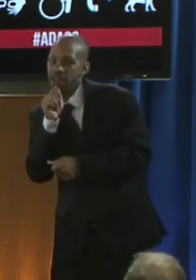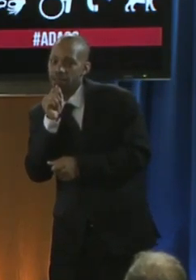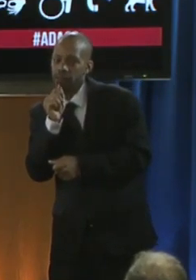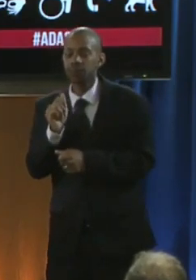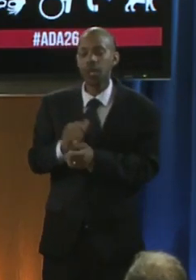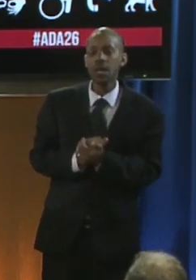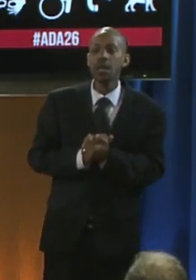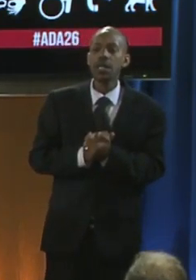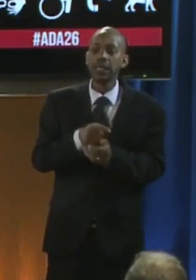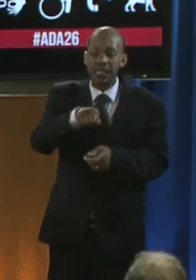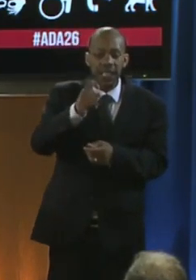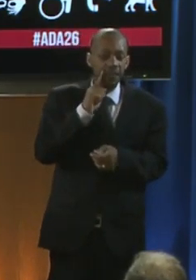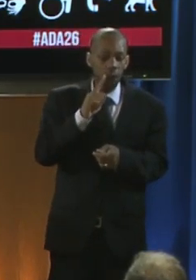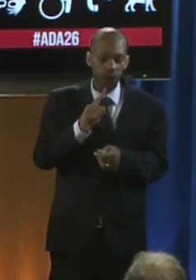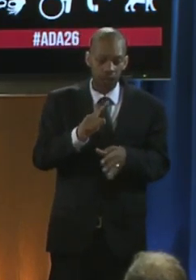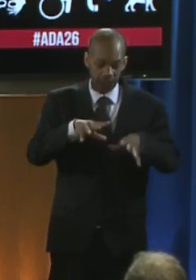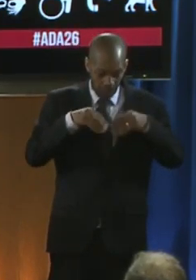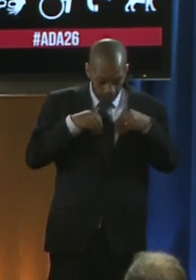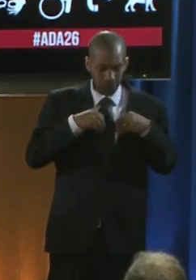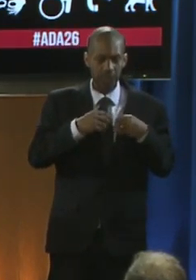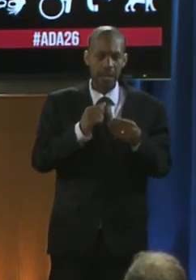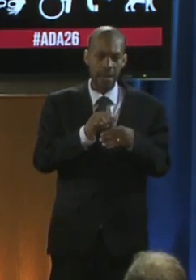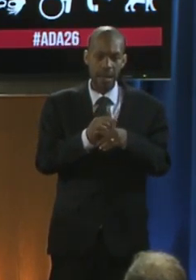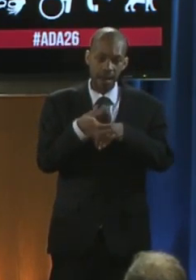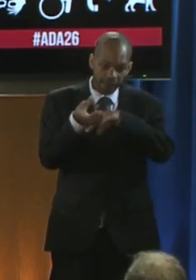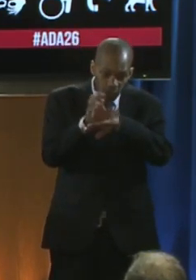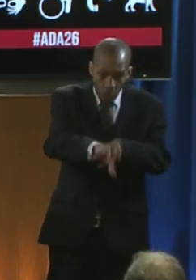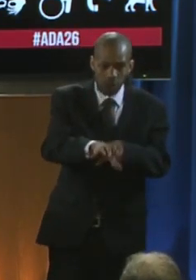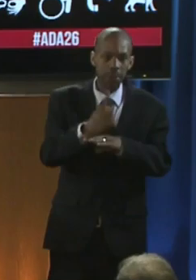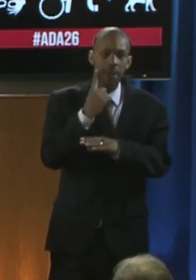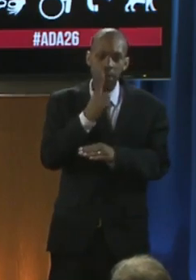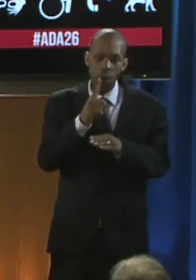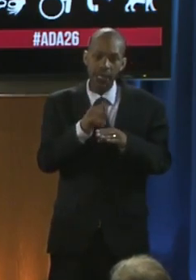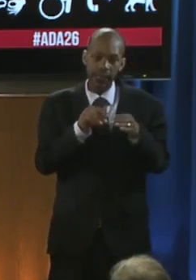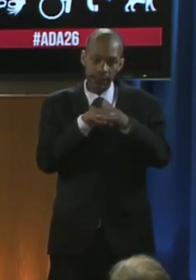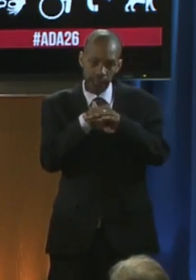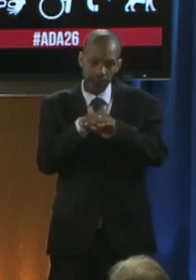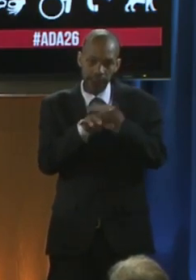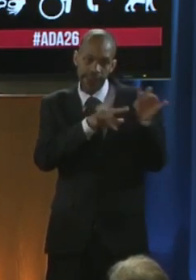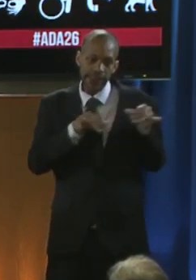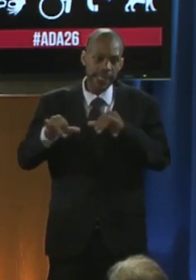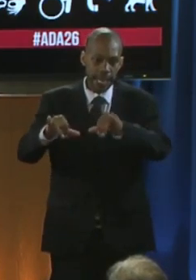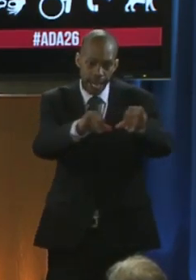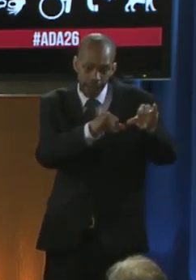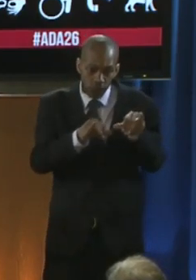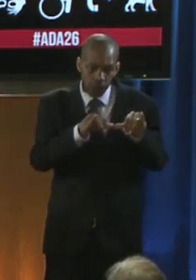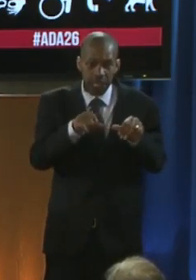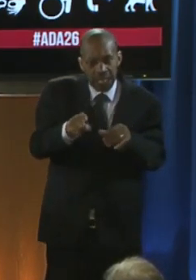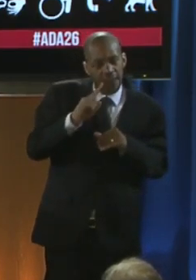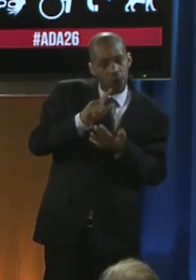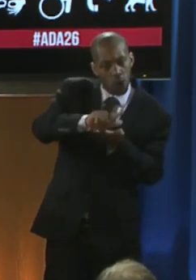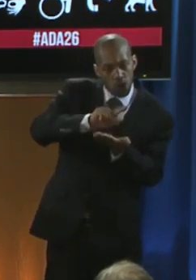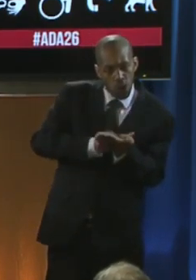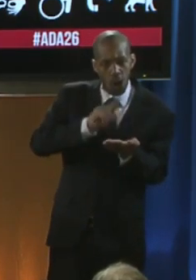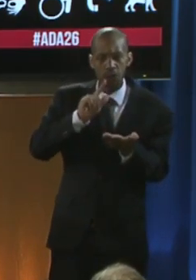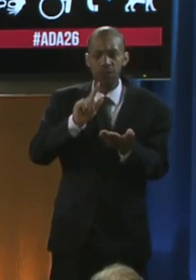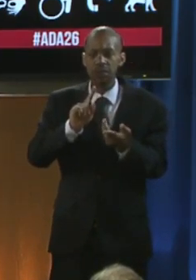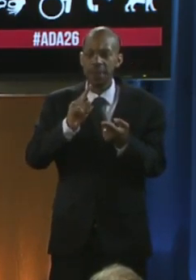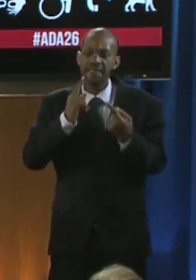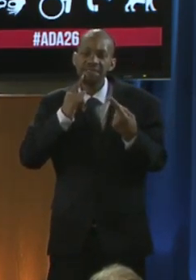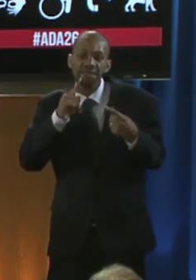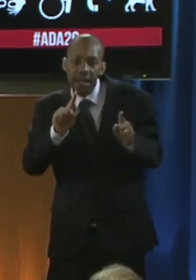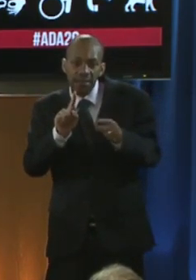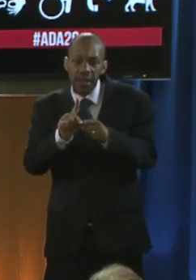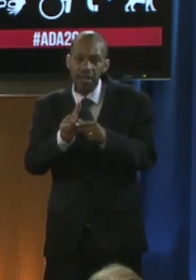The need for adoption and enforcement of accessibility standards. the need for laws to be effectively